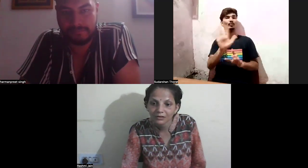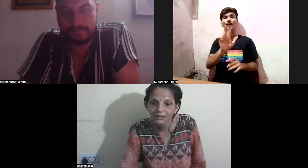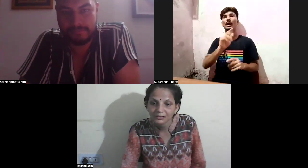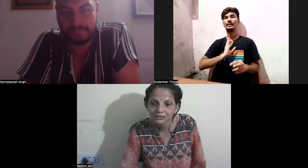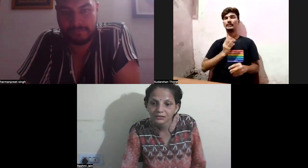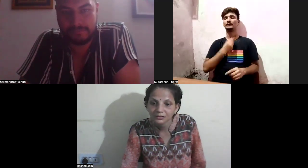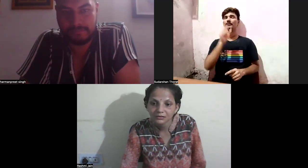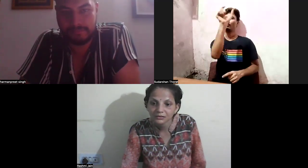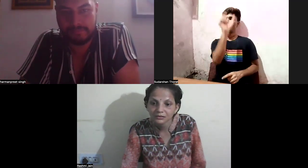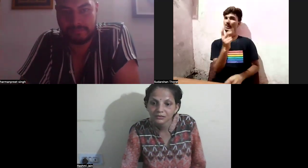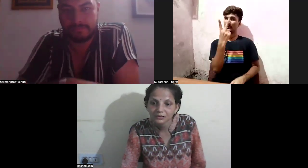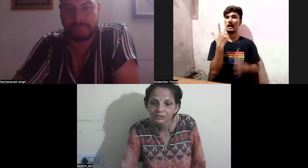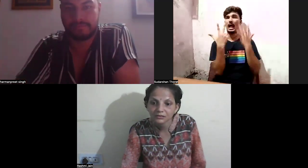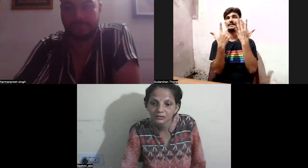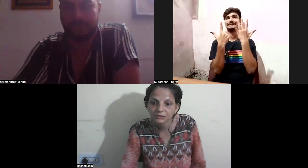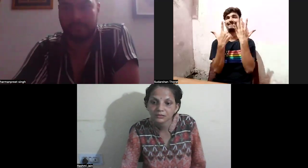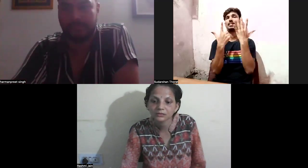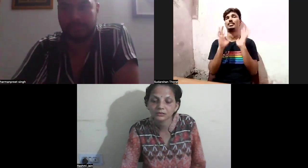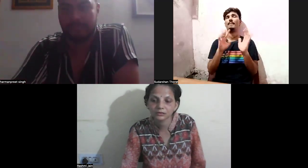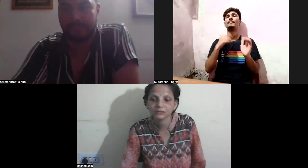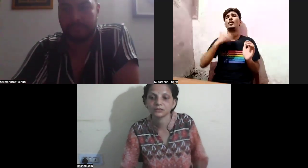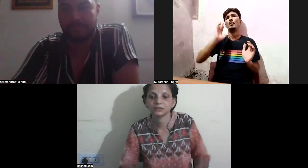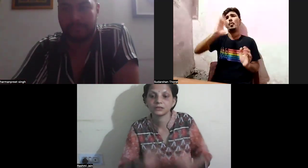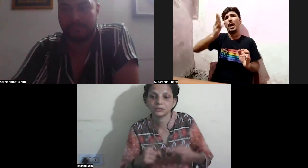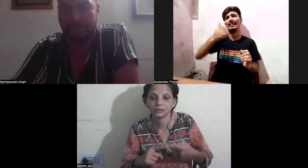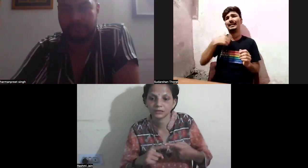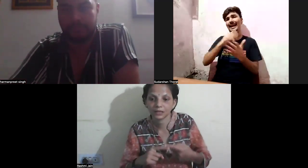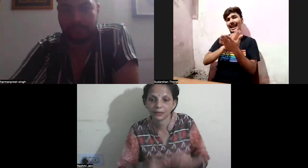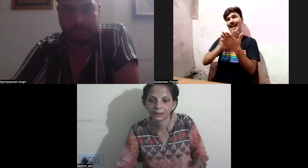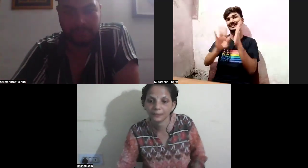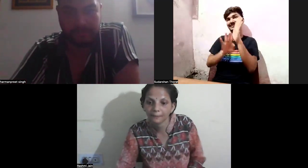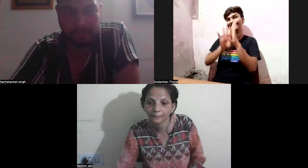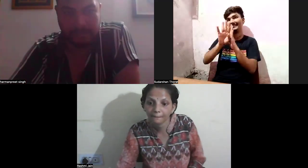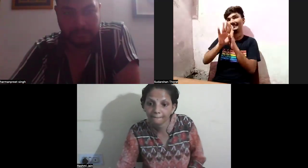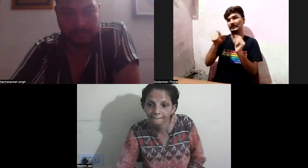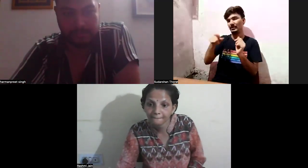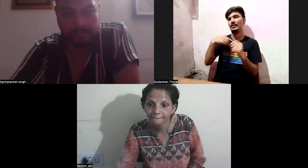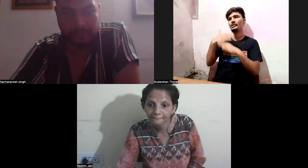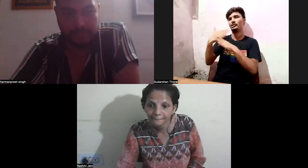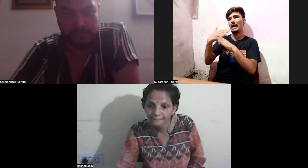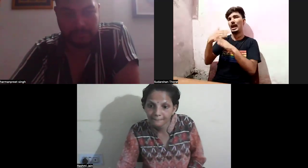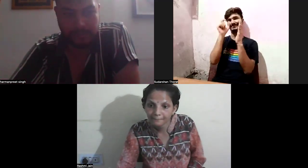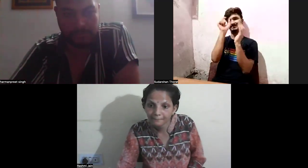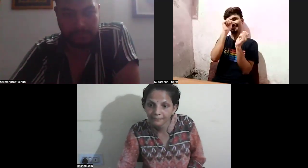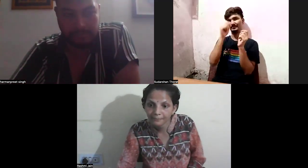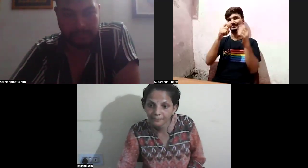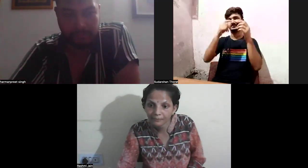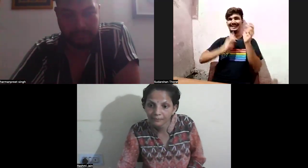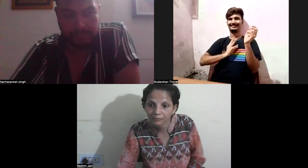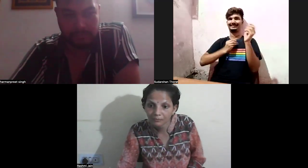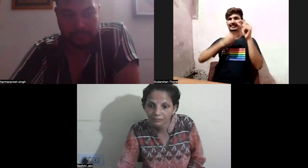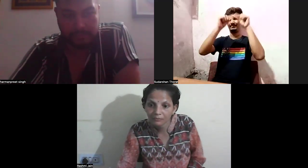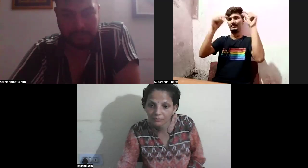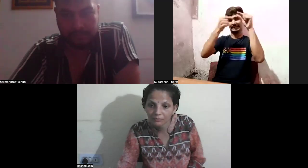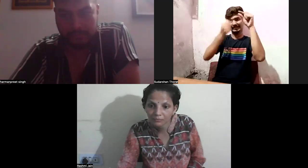survival. So kinner, you know, that person, I mean, in transgender also we have different identities. I will be sharing